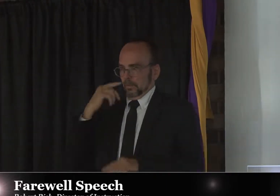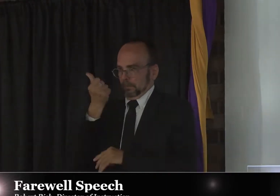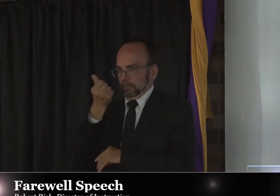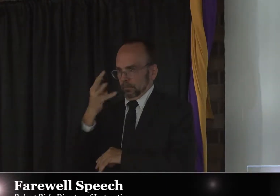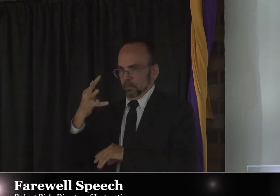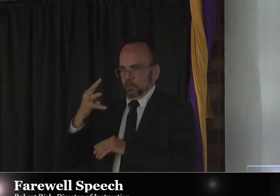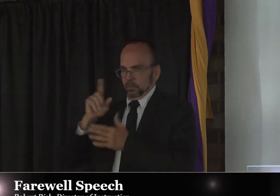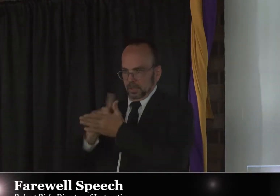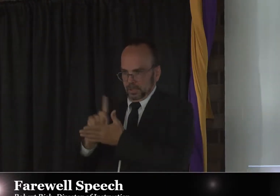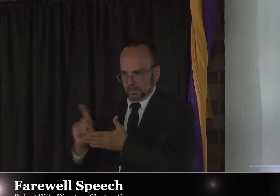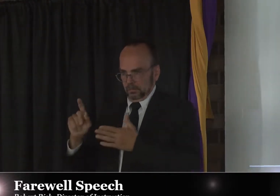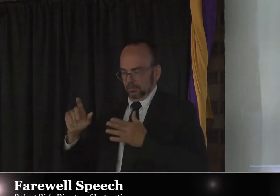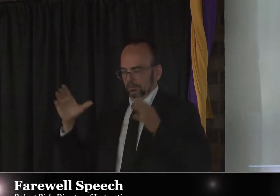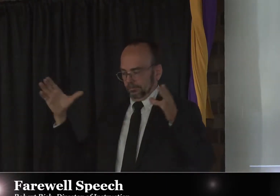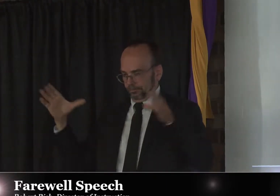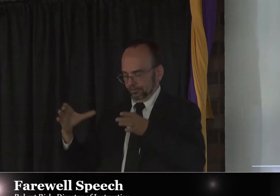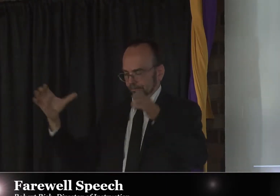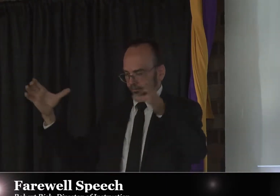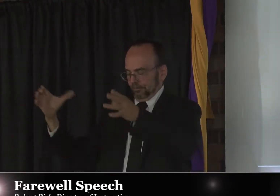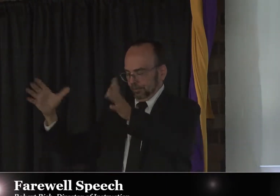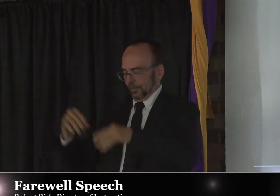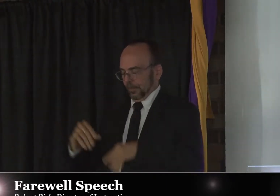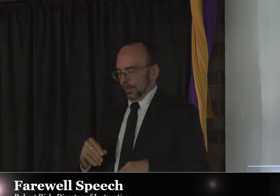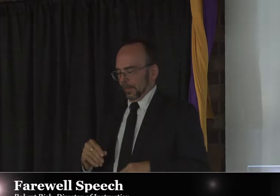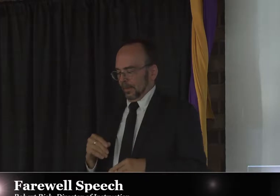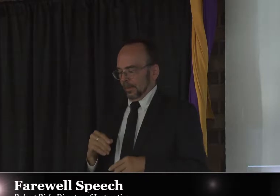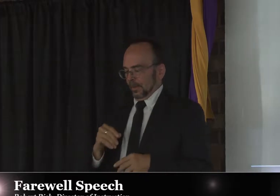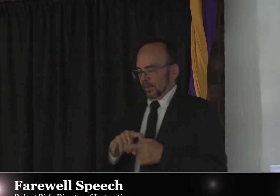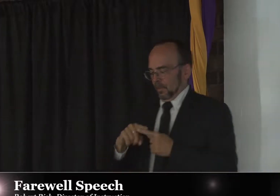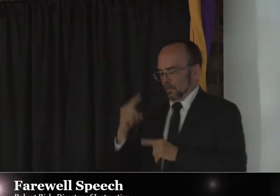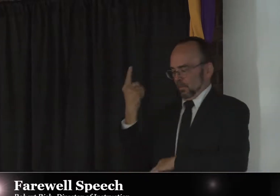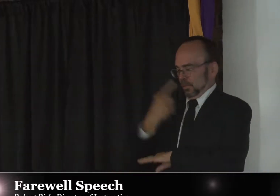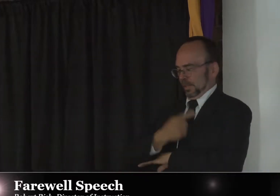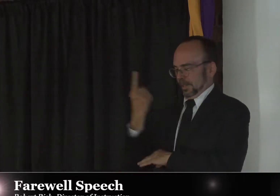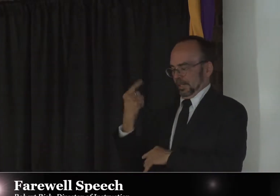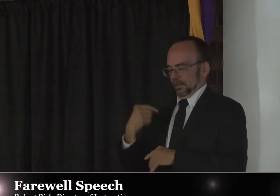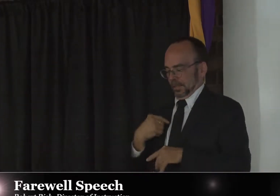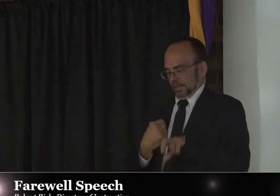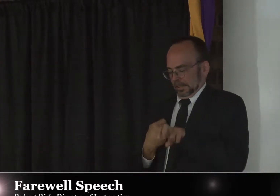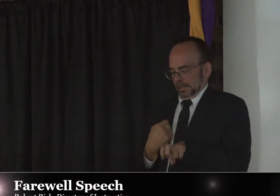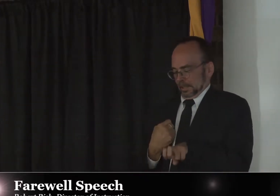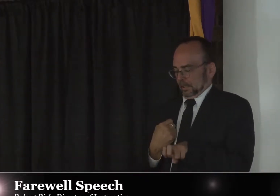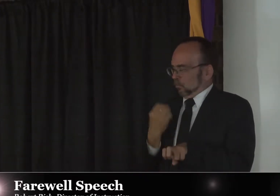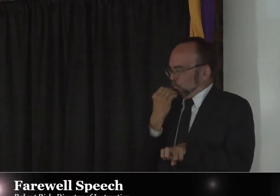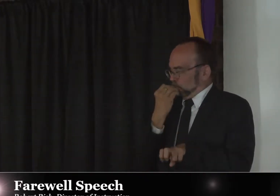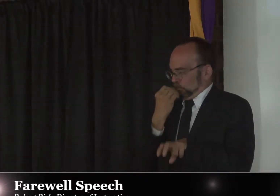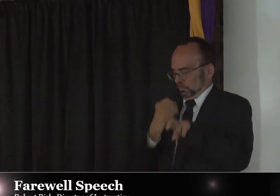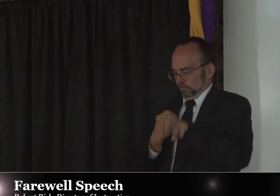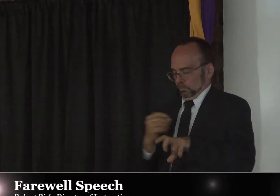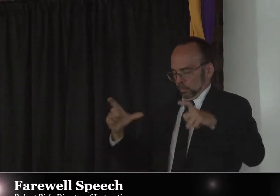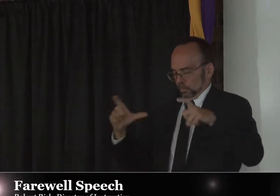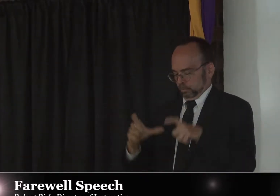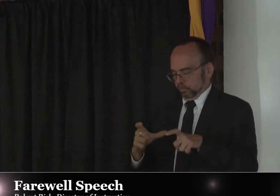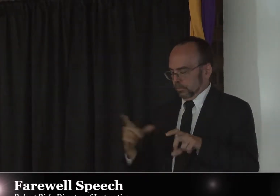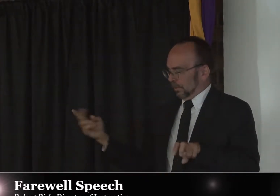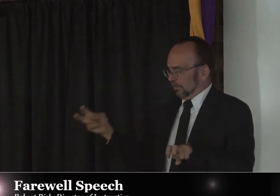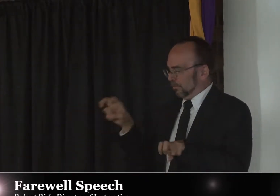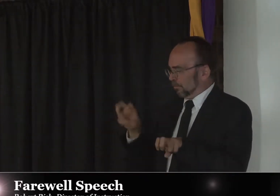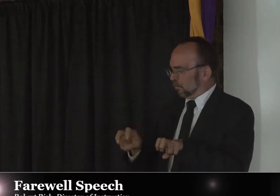her the few weeks that we would get together. And then one time, she was sitting with her